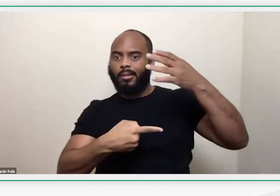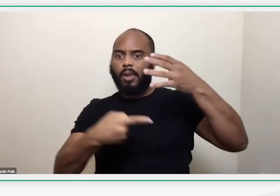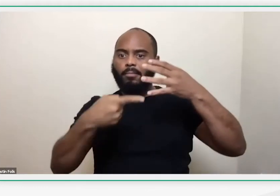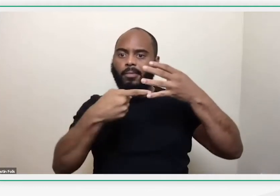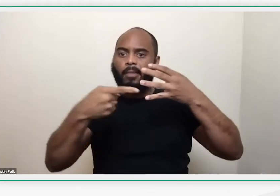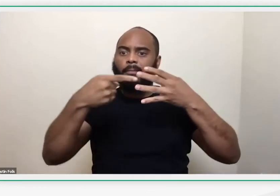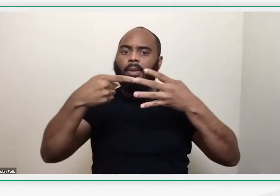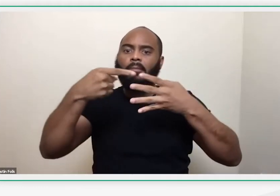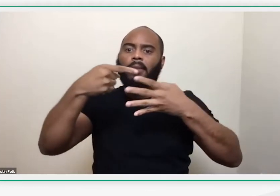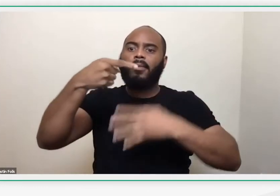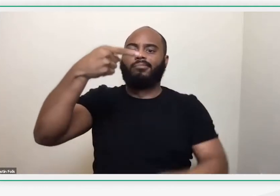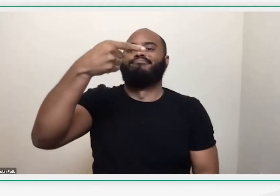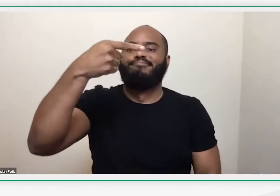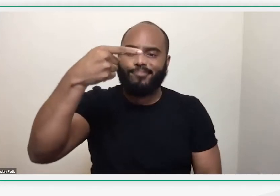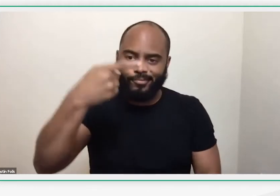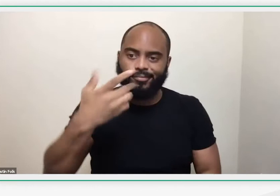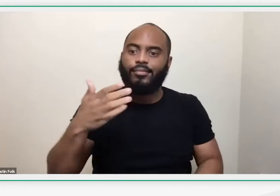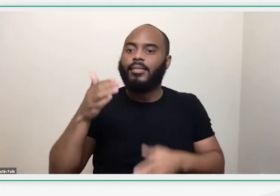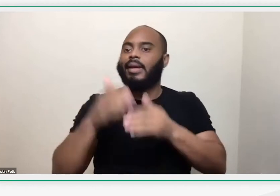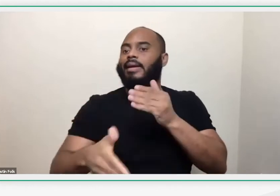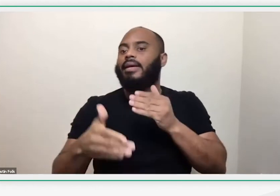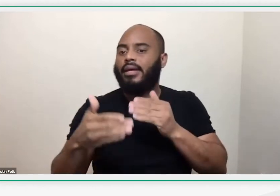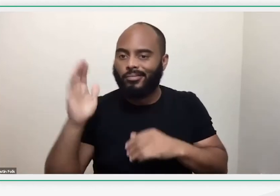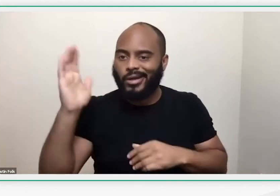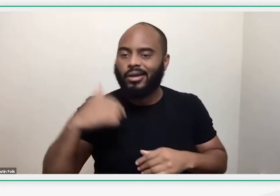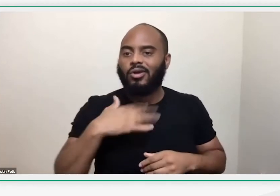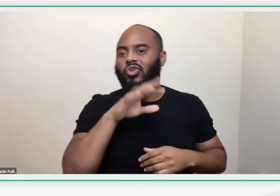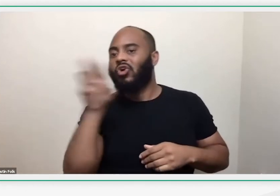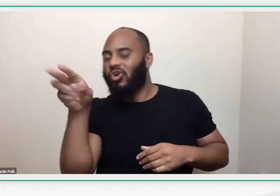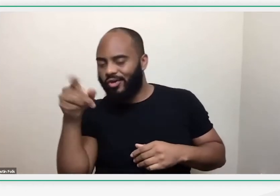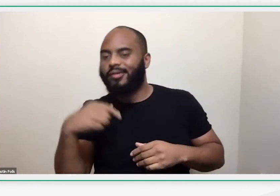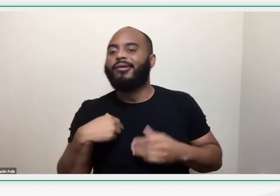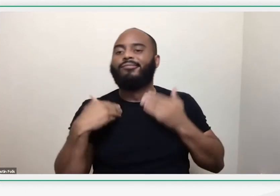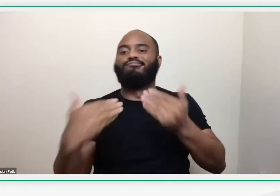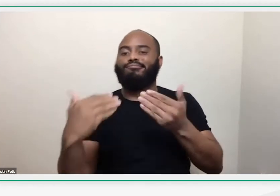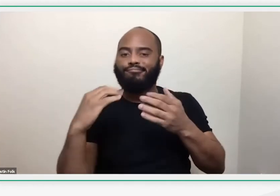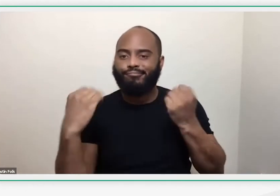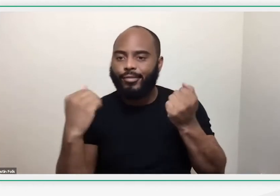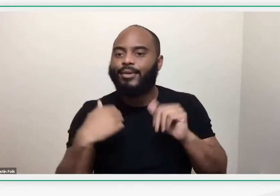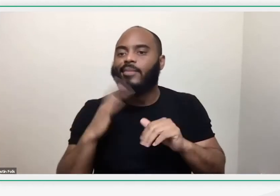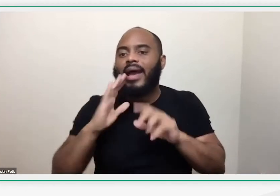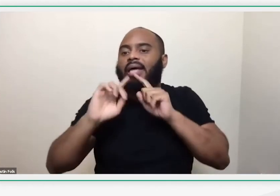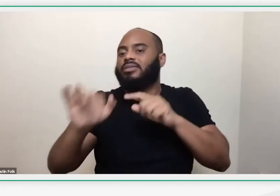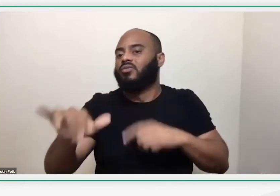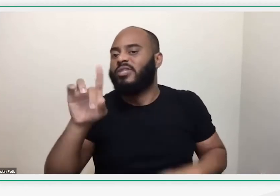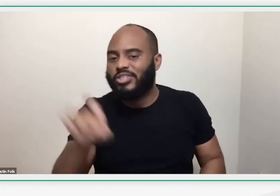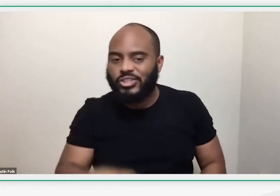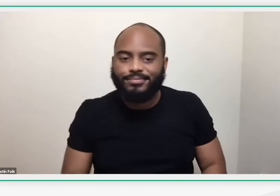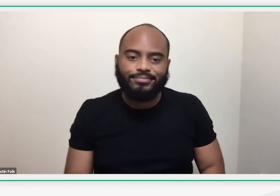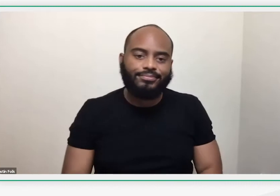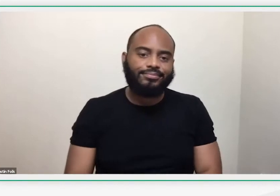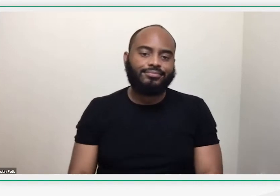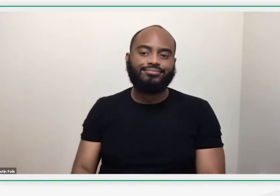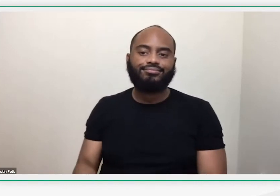that if a particular question gets more votes, it'll be reprioritized and in the queue so that it can be asked before